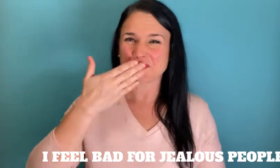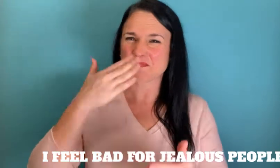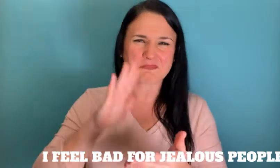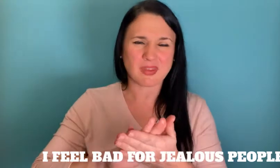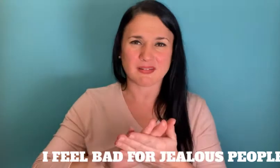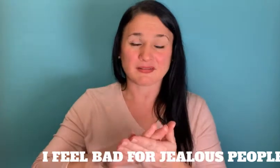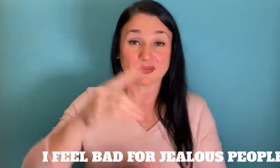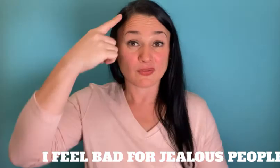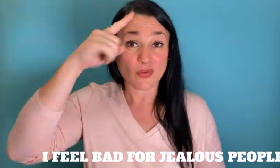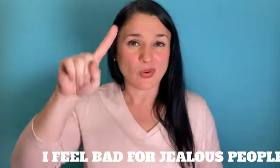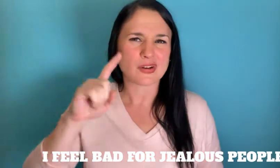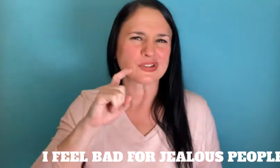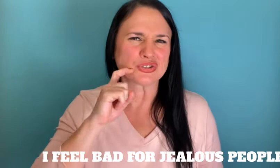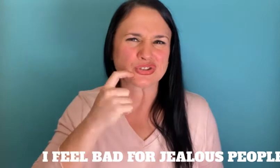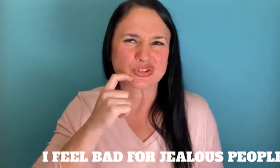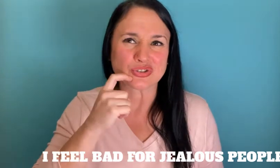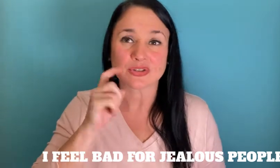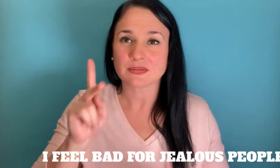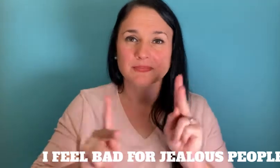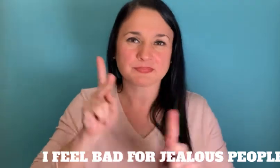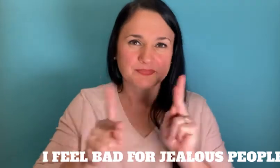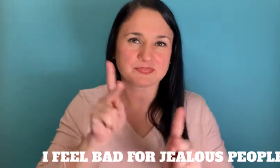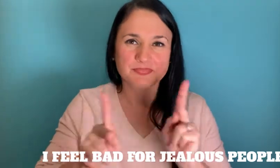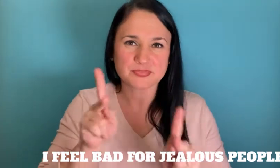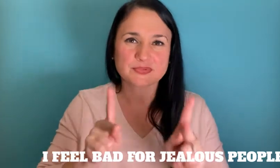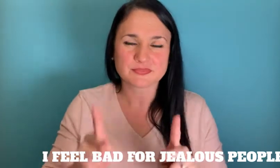I feel bad for jealous people.